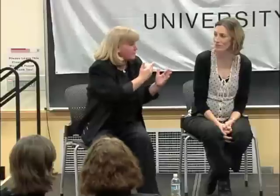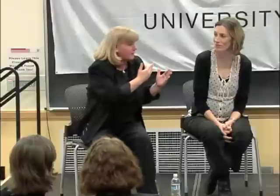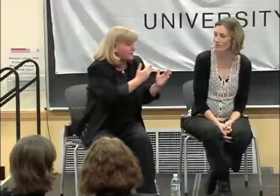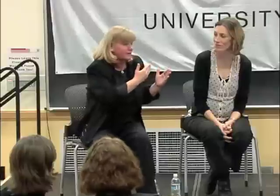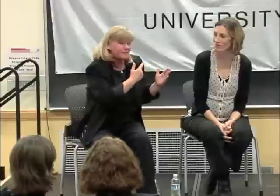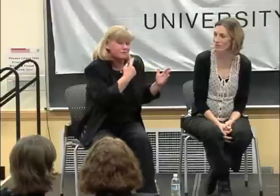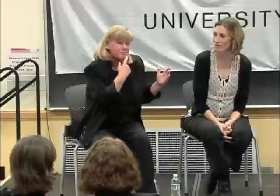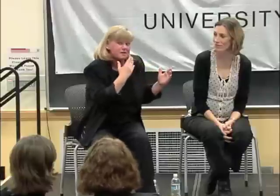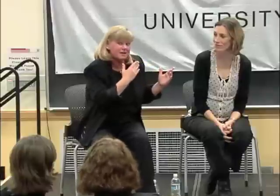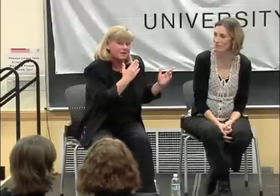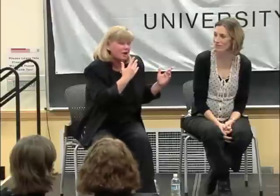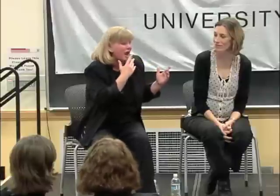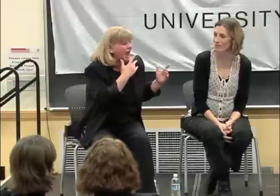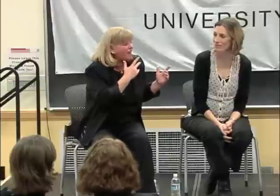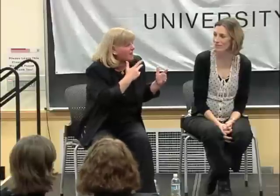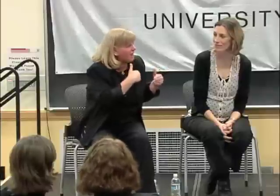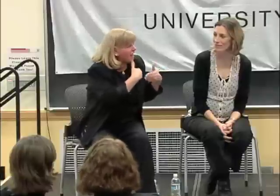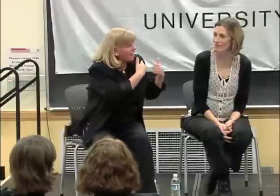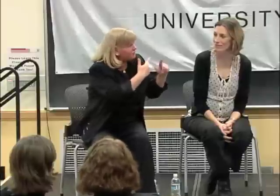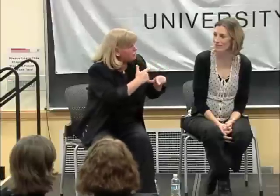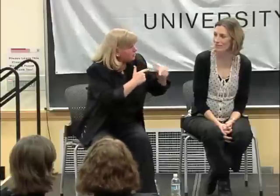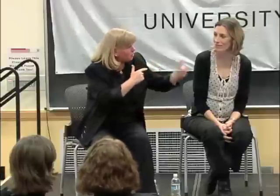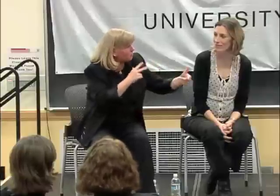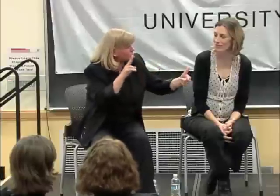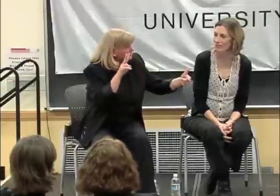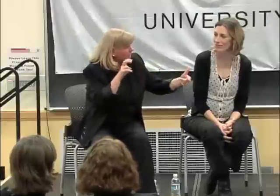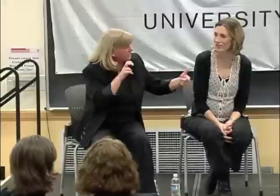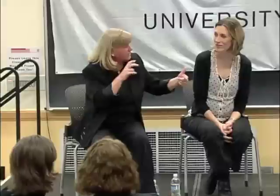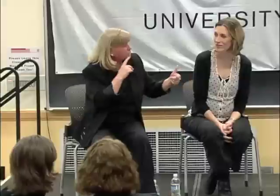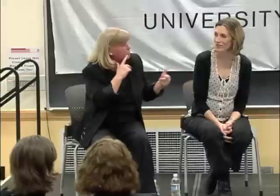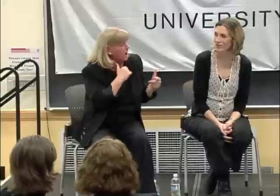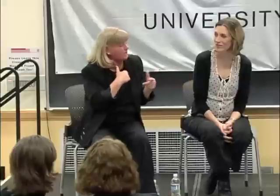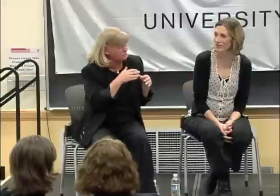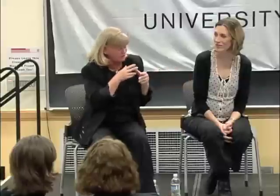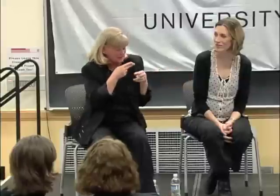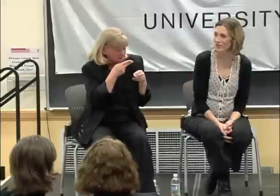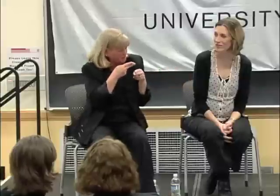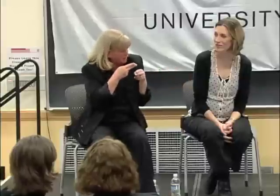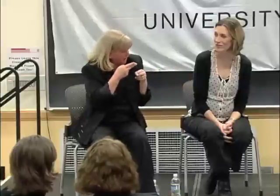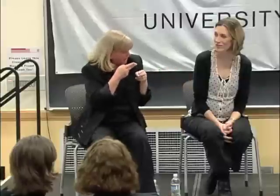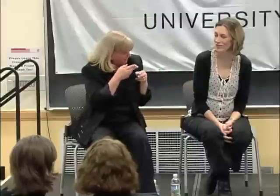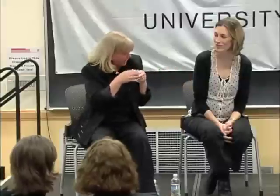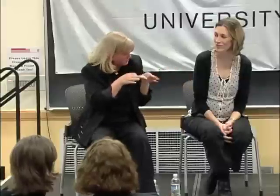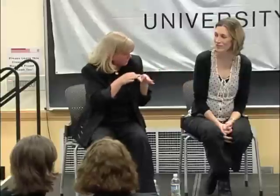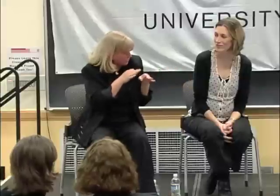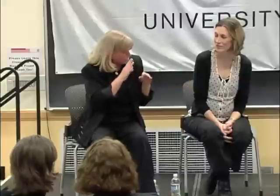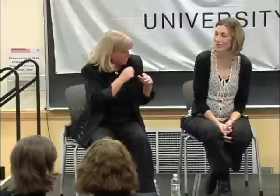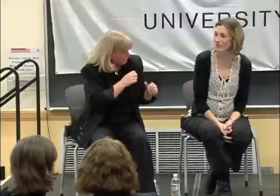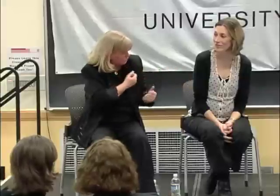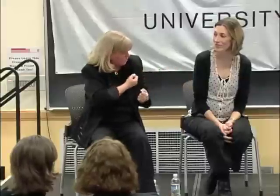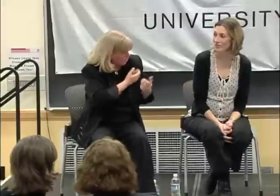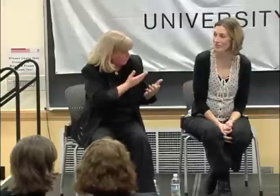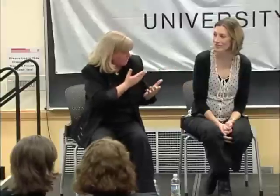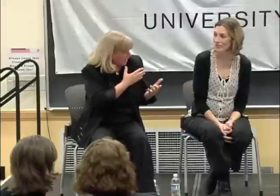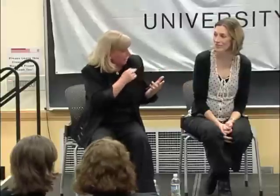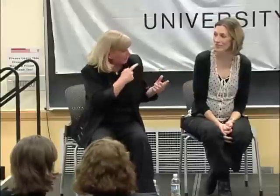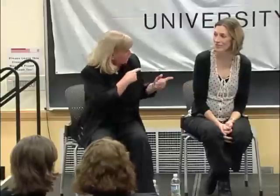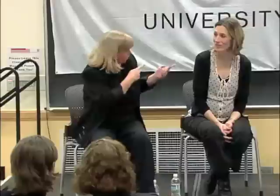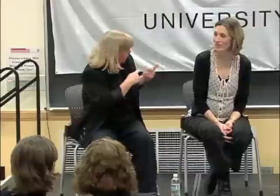everybody for being here, and then turn it over to Valentino, who has just an explanation of your poem, and then we would